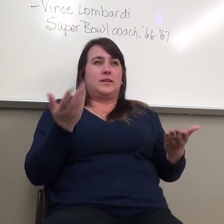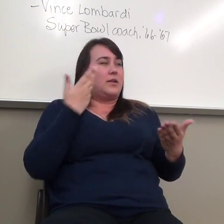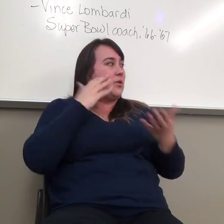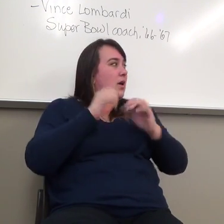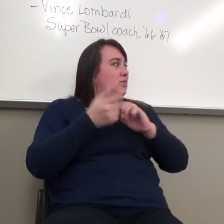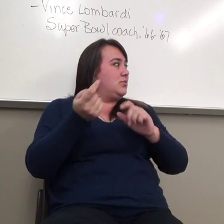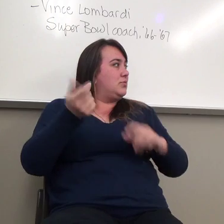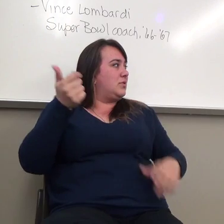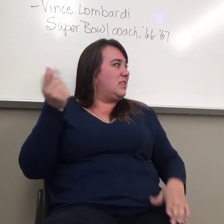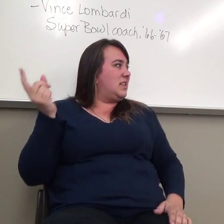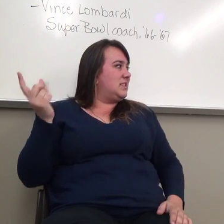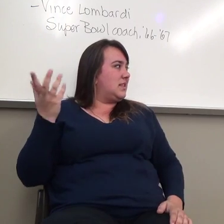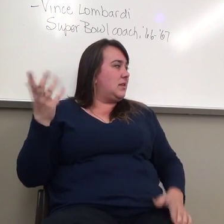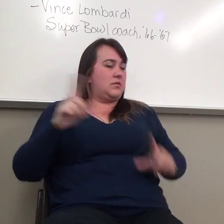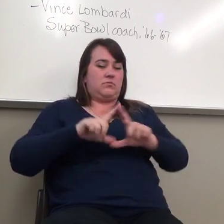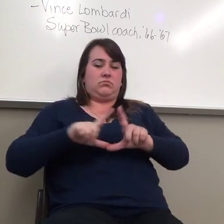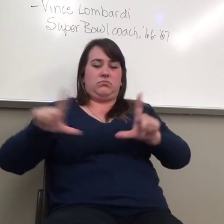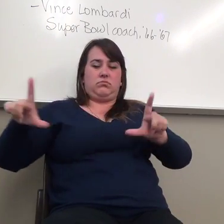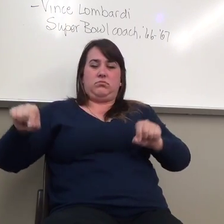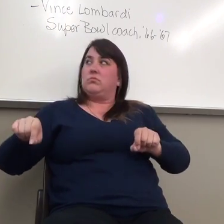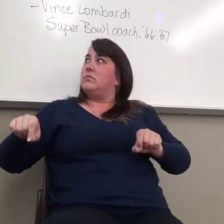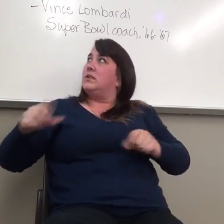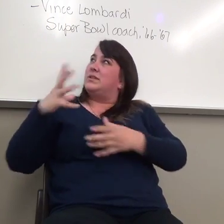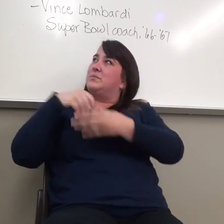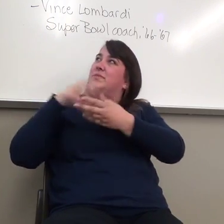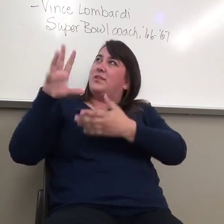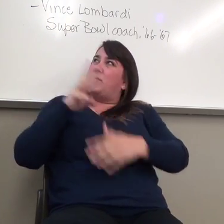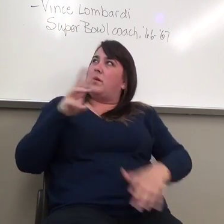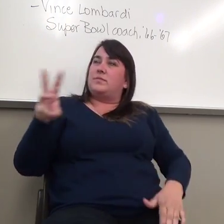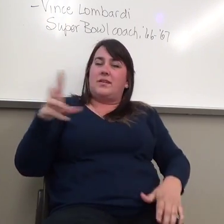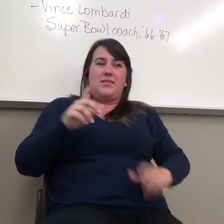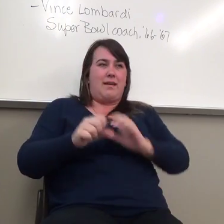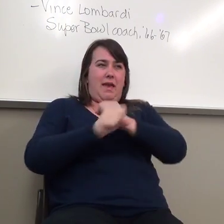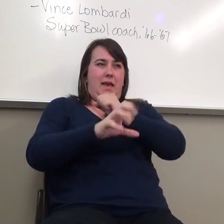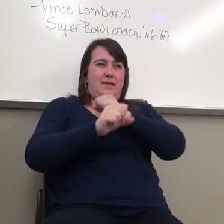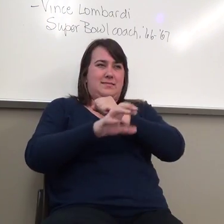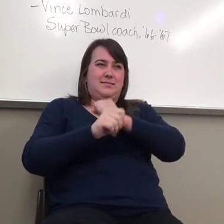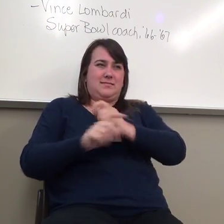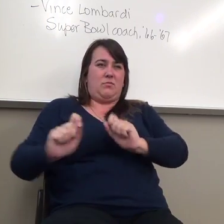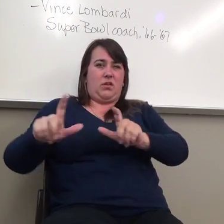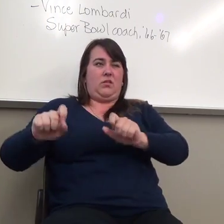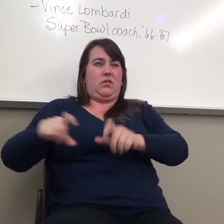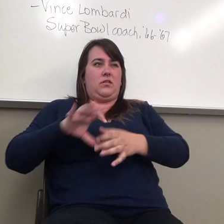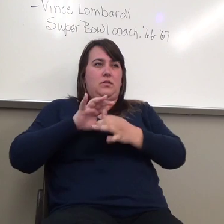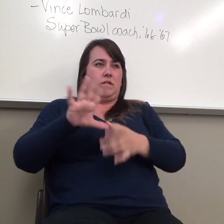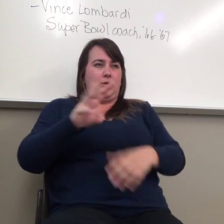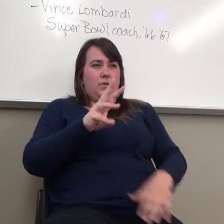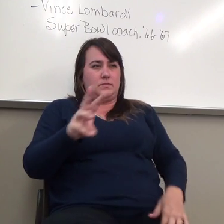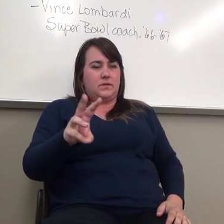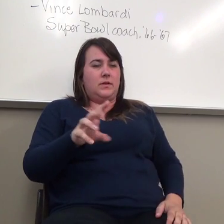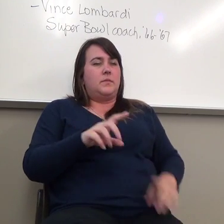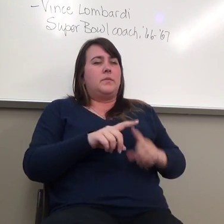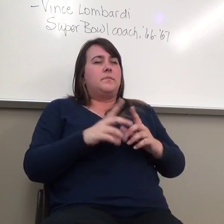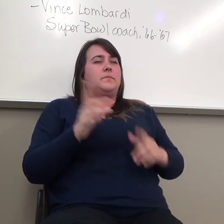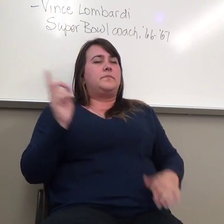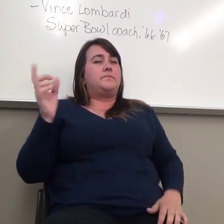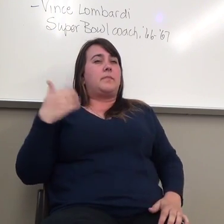this thing. This is a problem with dictionary.com, has all these ads and stuff. It has some related